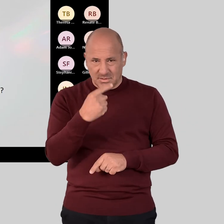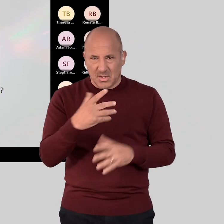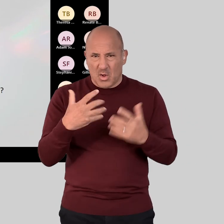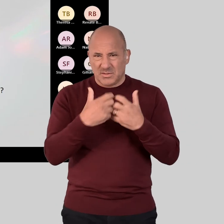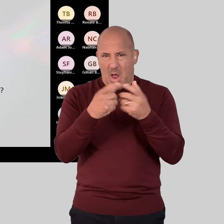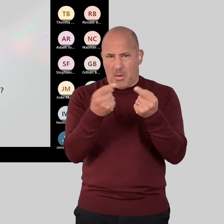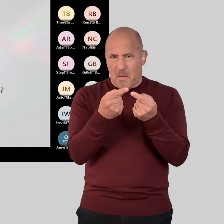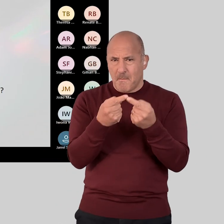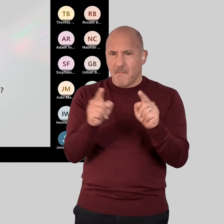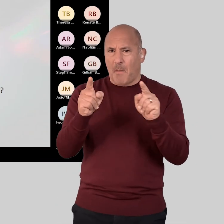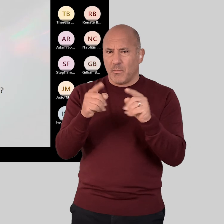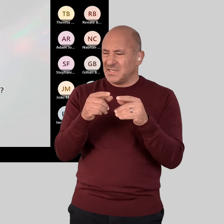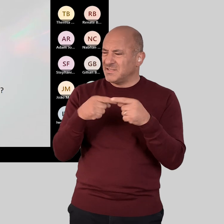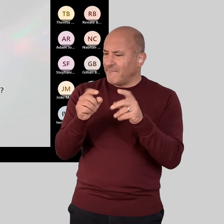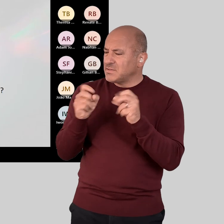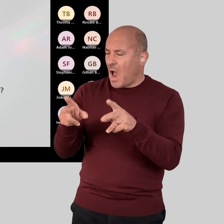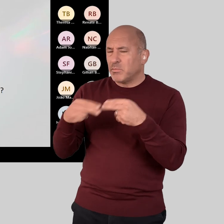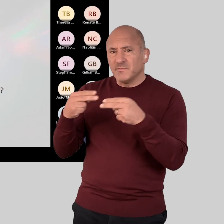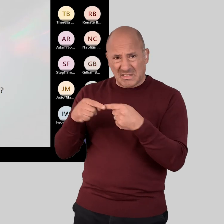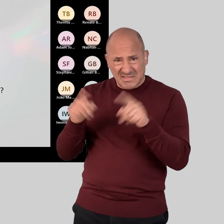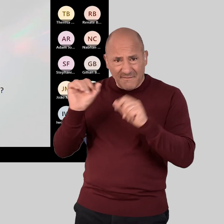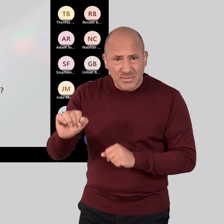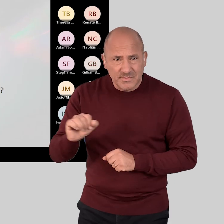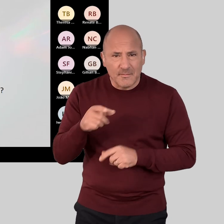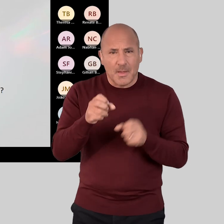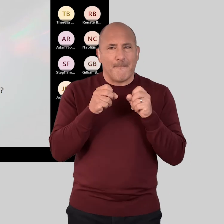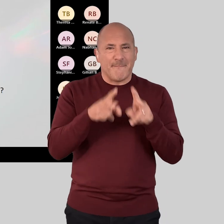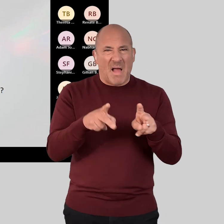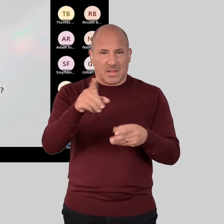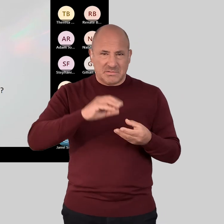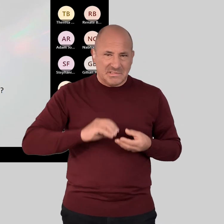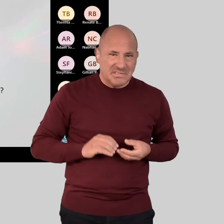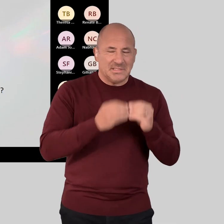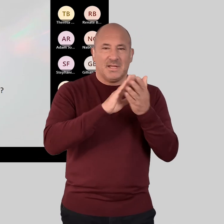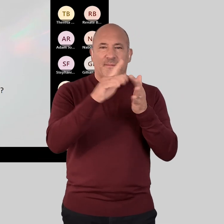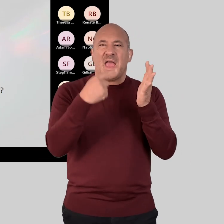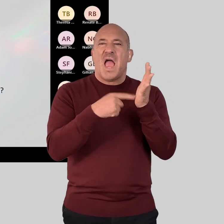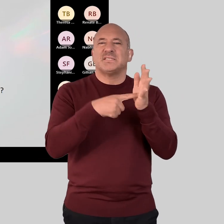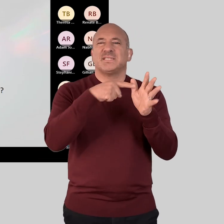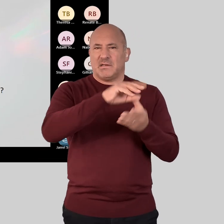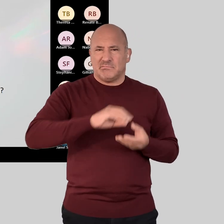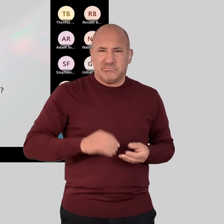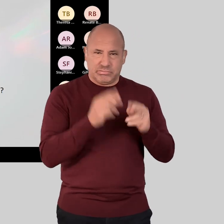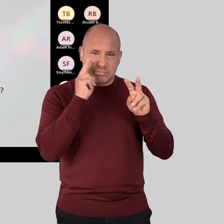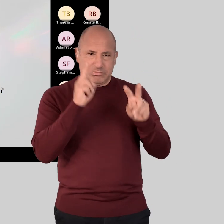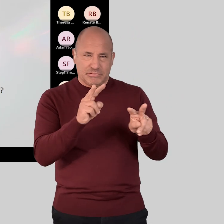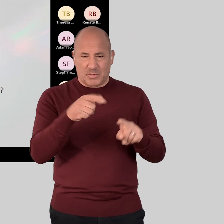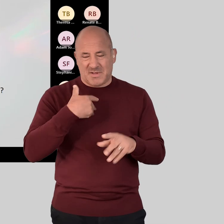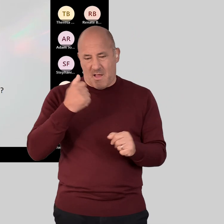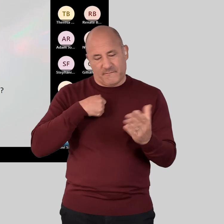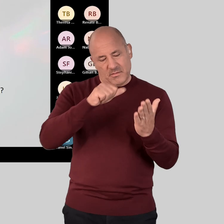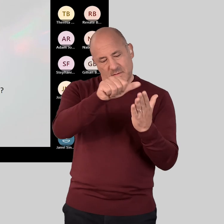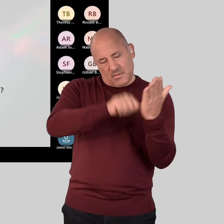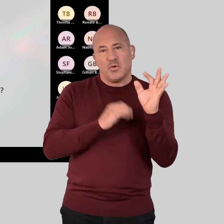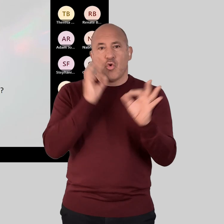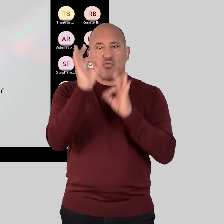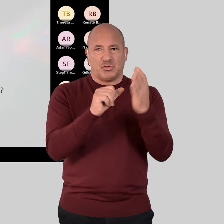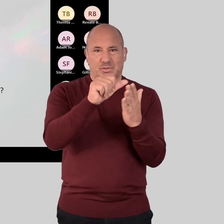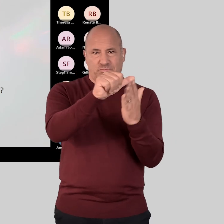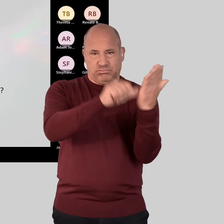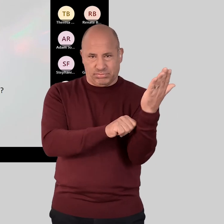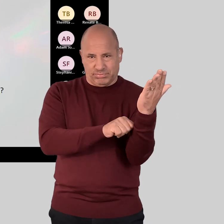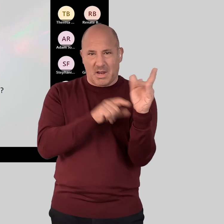this differs from the making process of other types of dance. The methodology that Hetty devised for these observations was to have a number of questions to